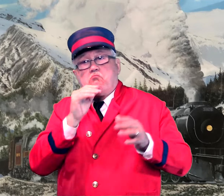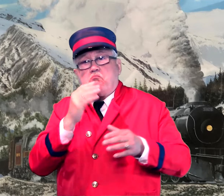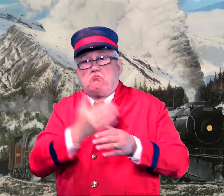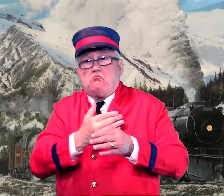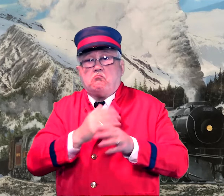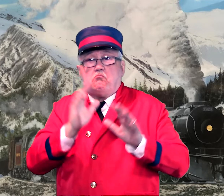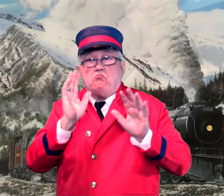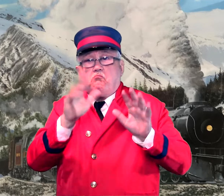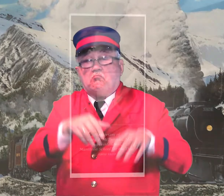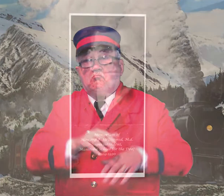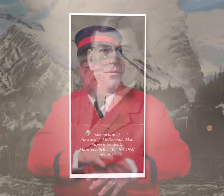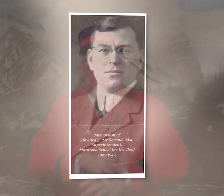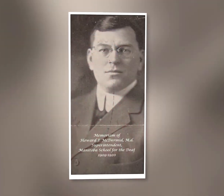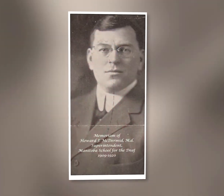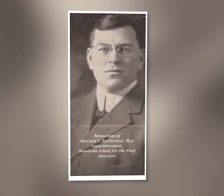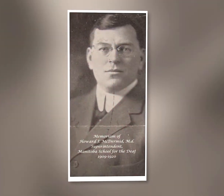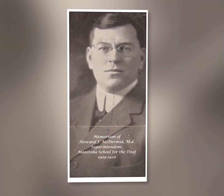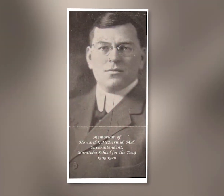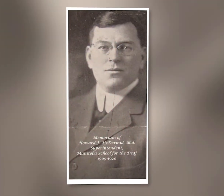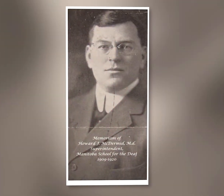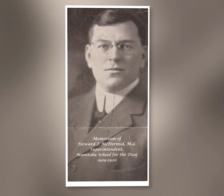much attention to it.